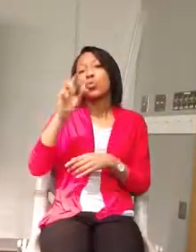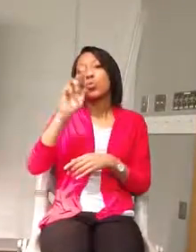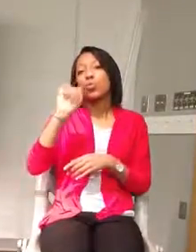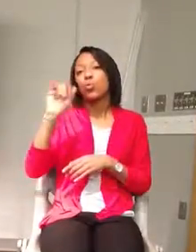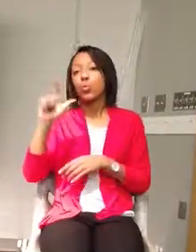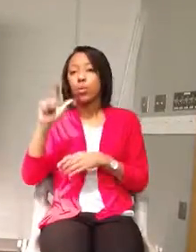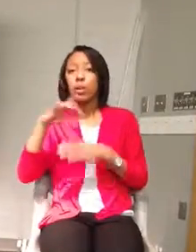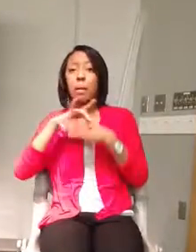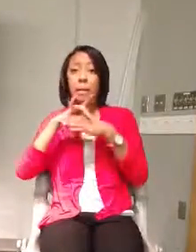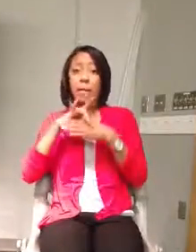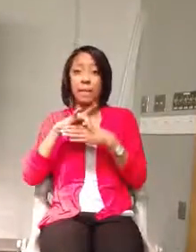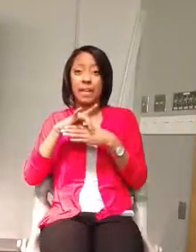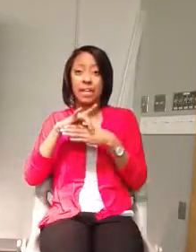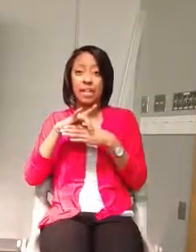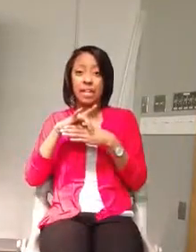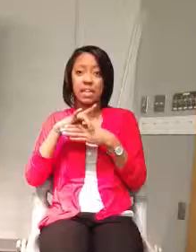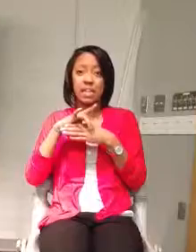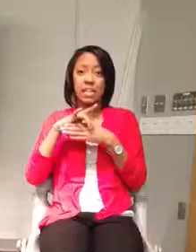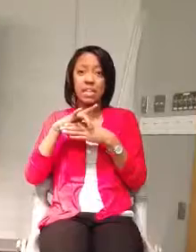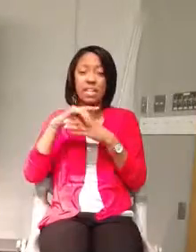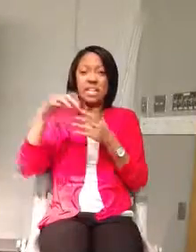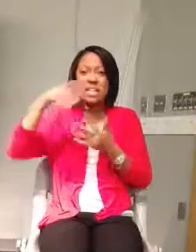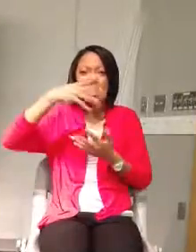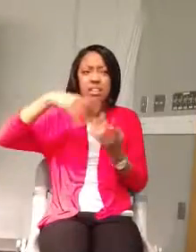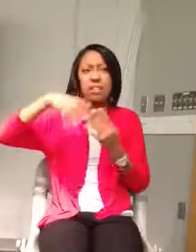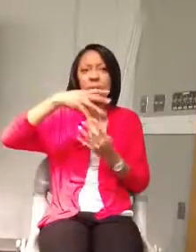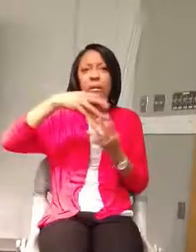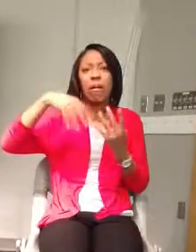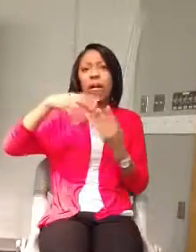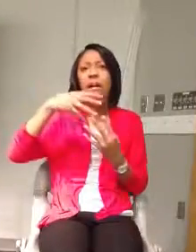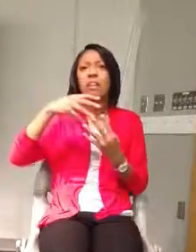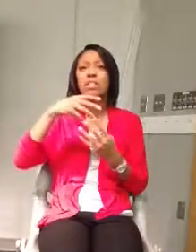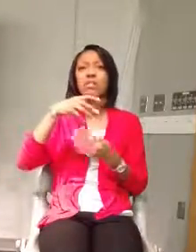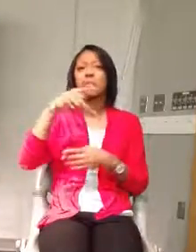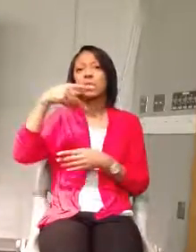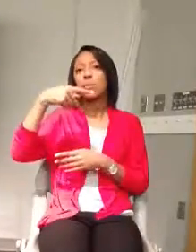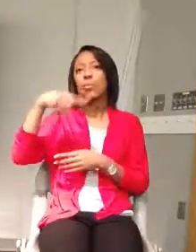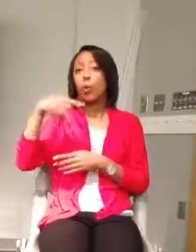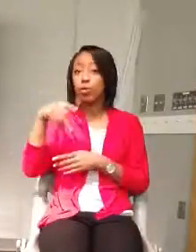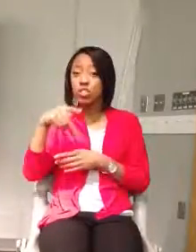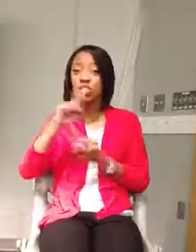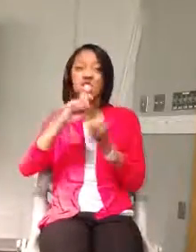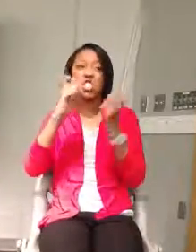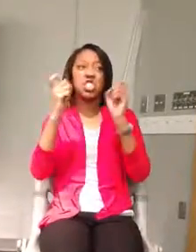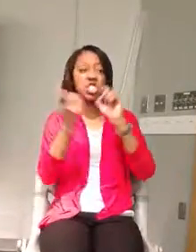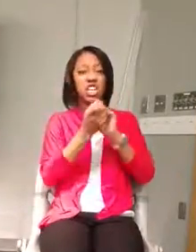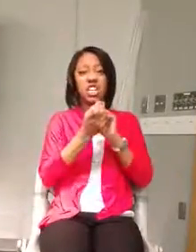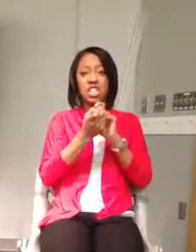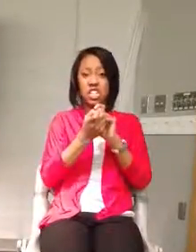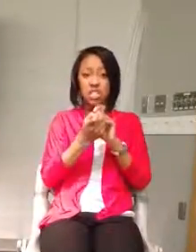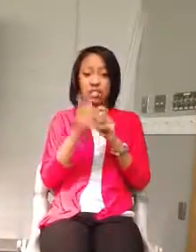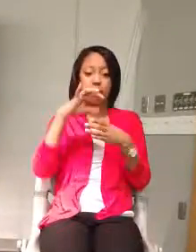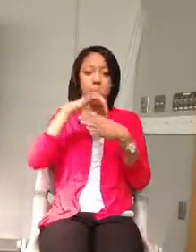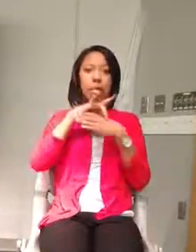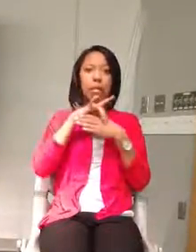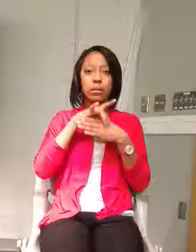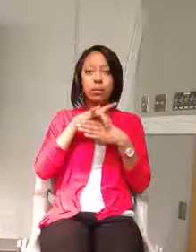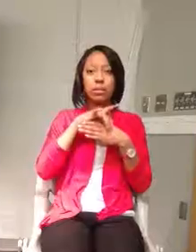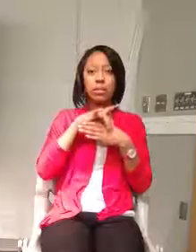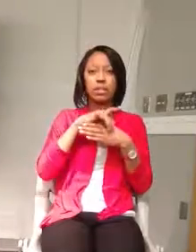proteins in meat, and it actually changes the composition within the meat. Charcoal